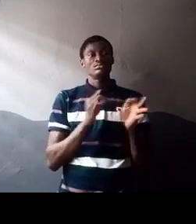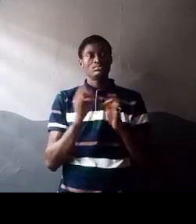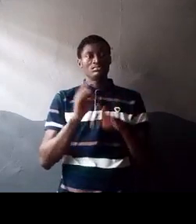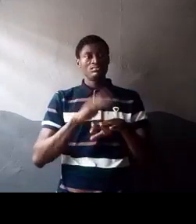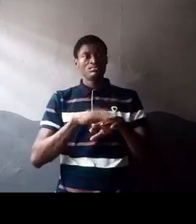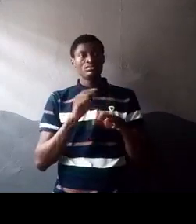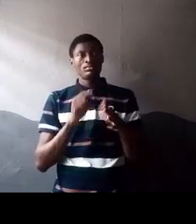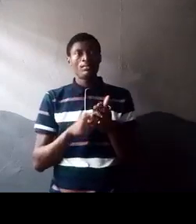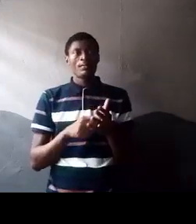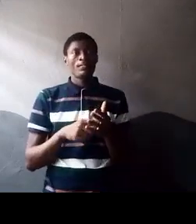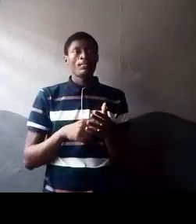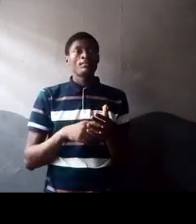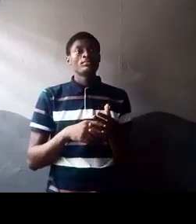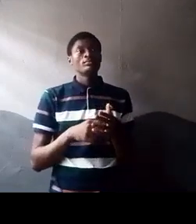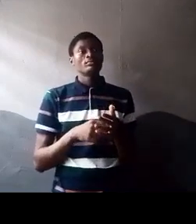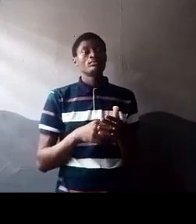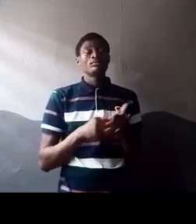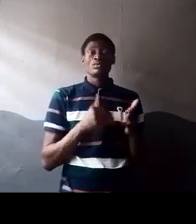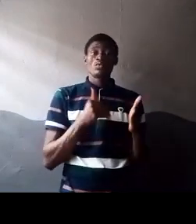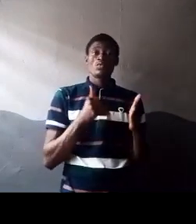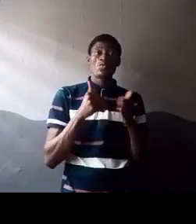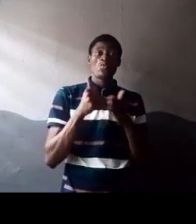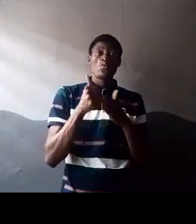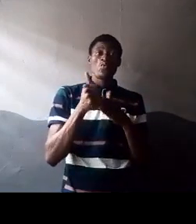Whatever scholarship and